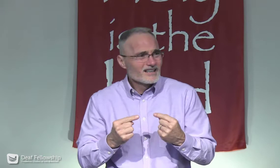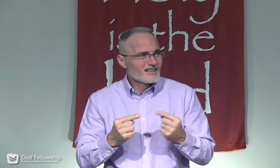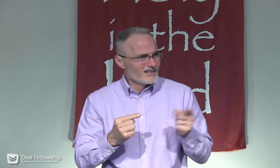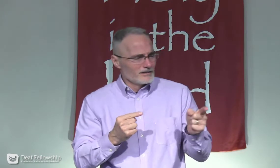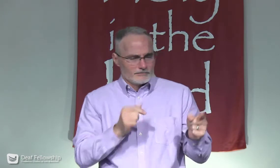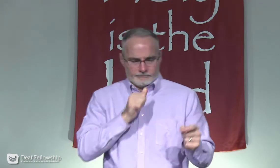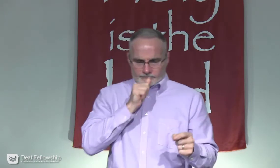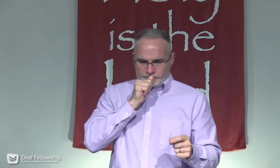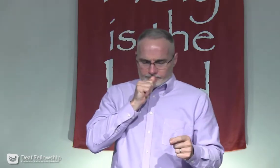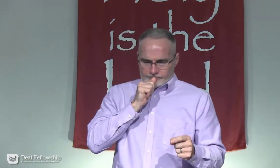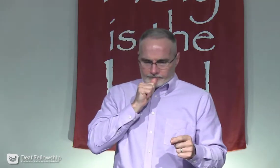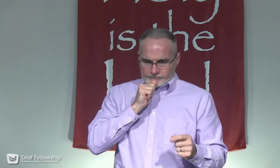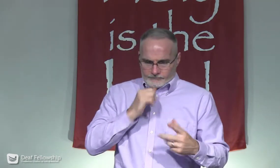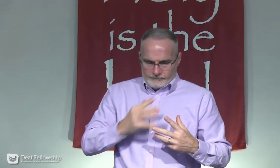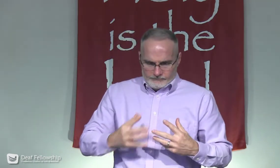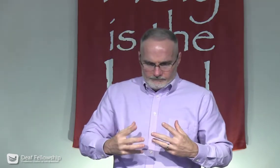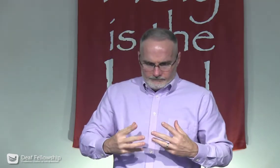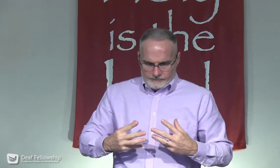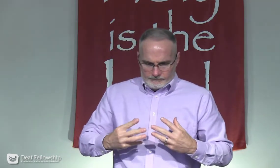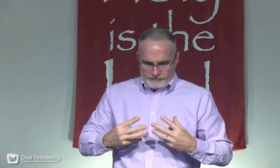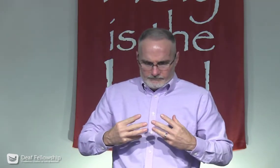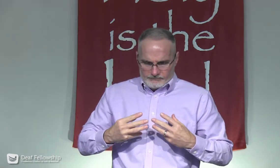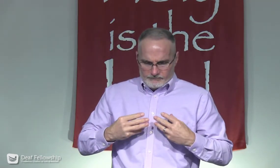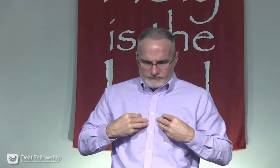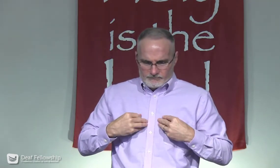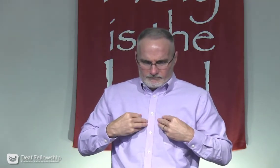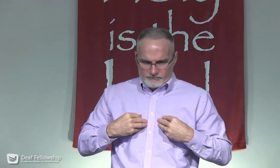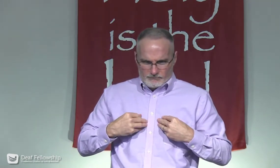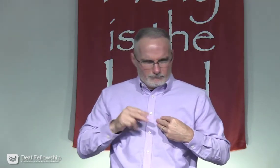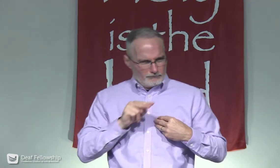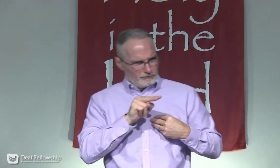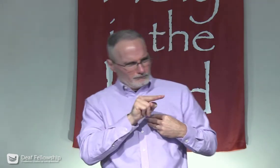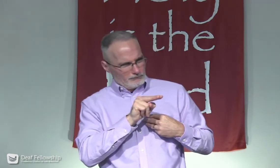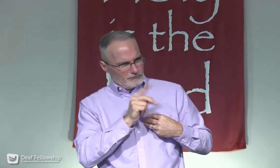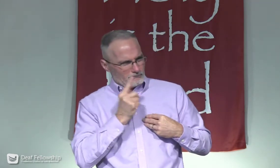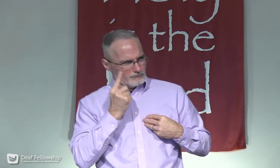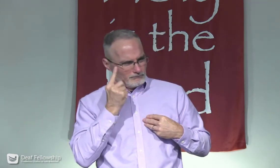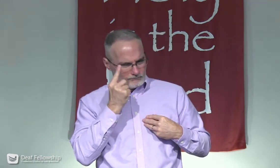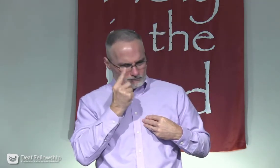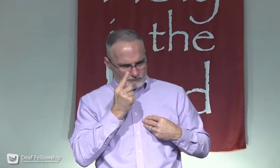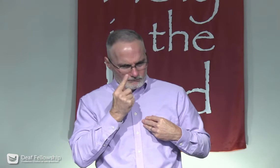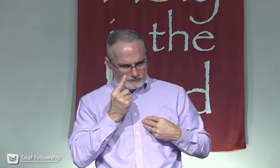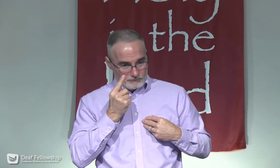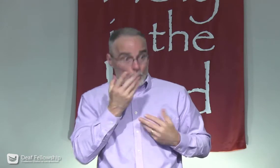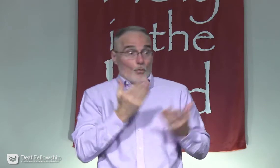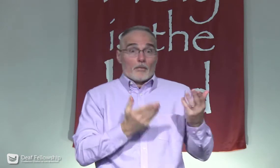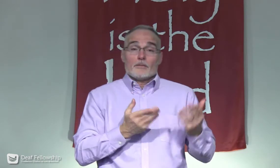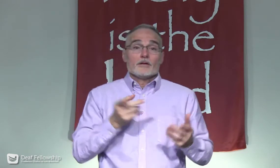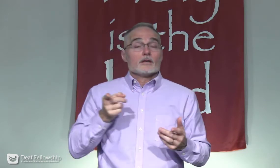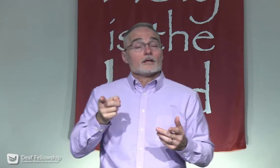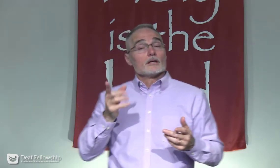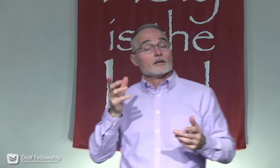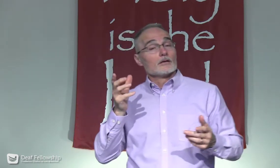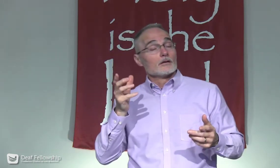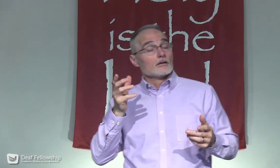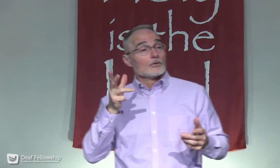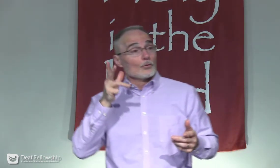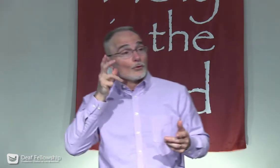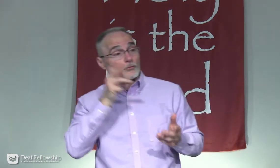That in spite of the injustice, the embarrassment, and the pain, Jesus just took it on.